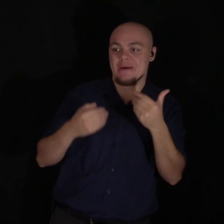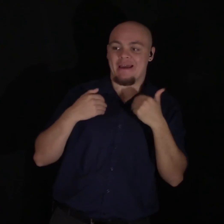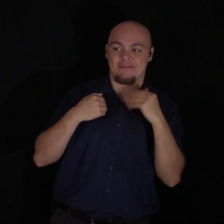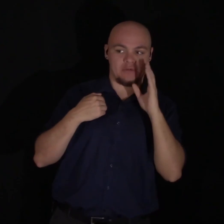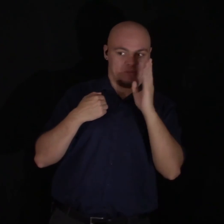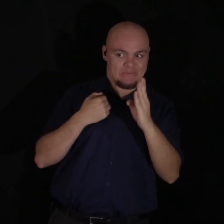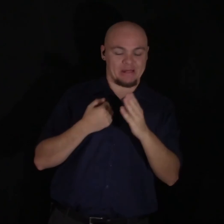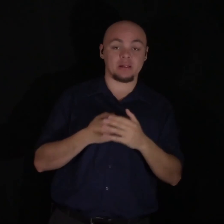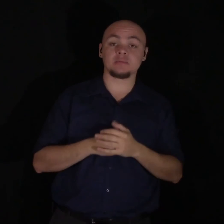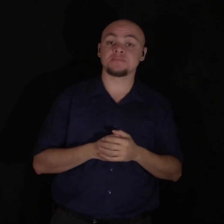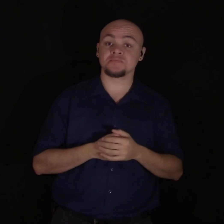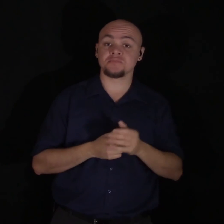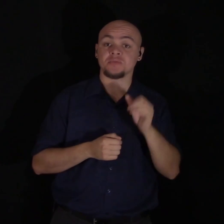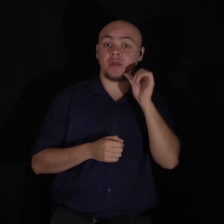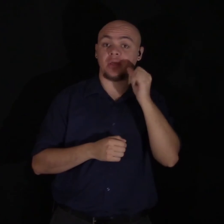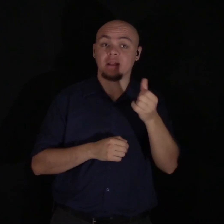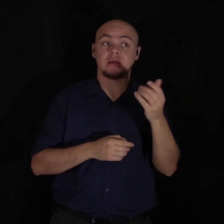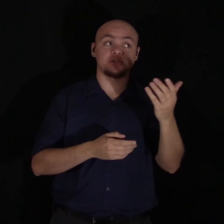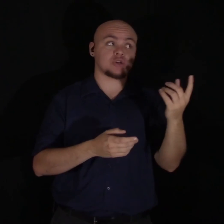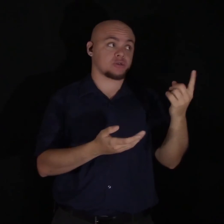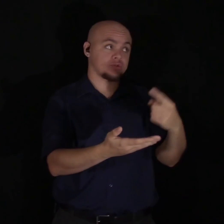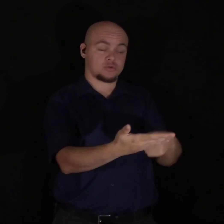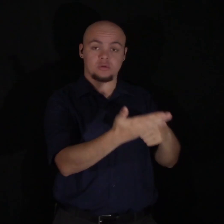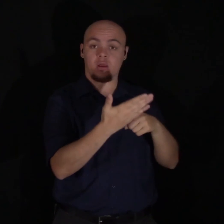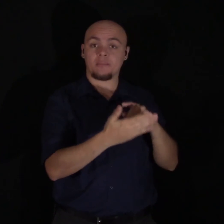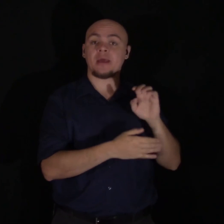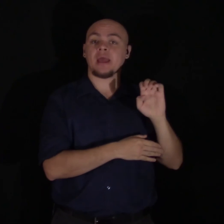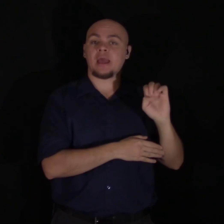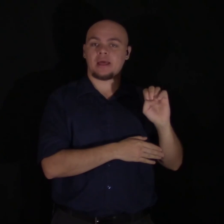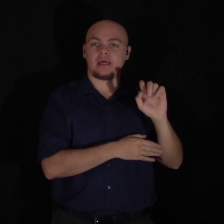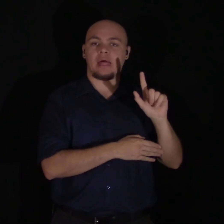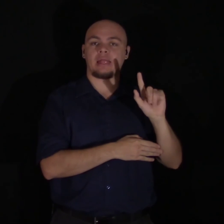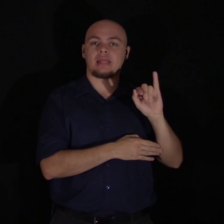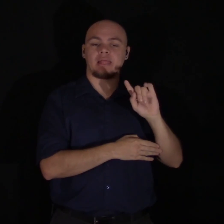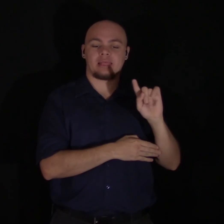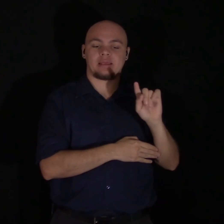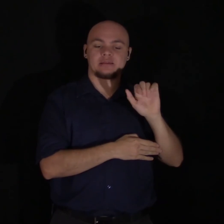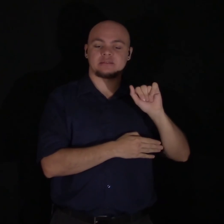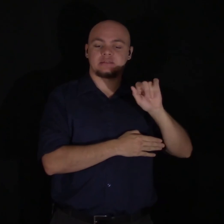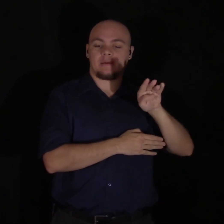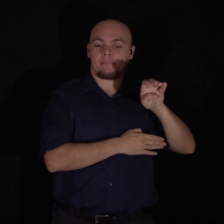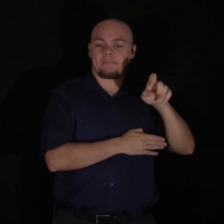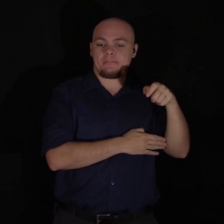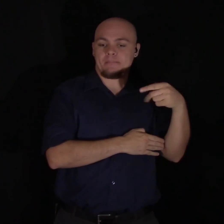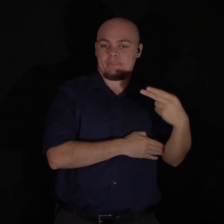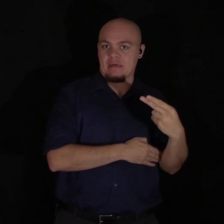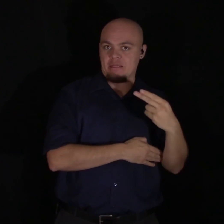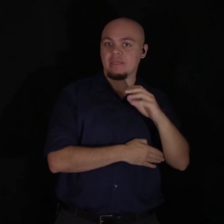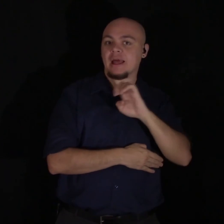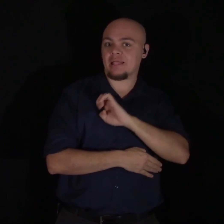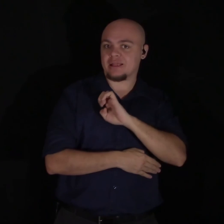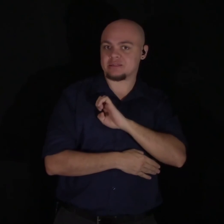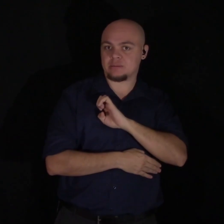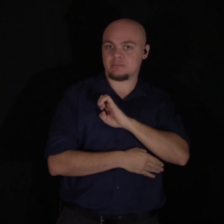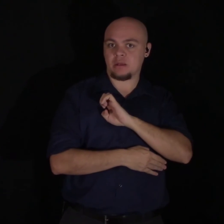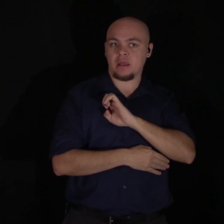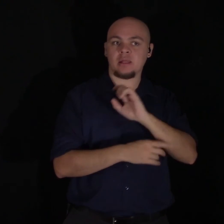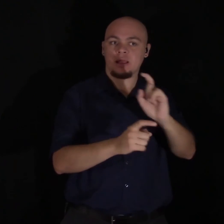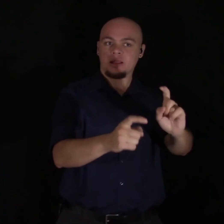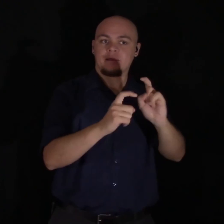the morrow, she presented Elizabeth to me as her promised gift, I, with childish seriousness, interpreted